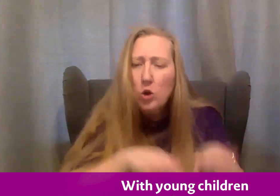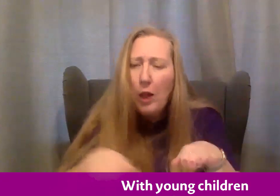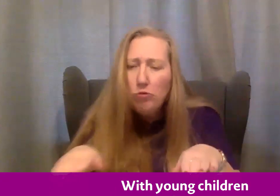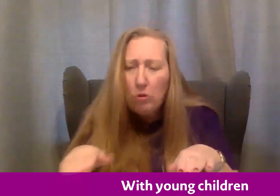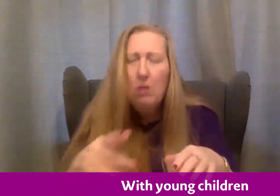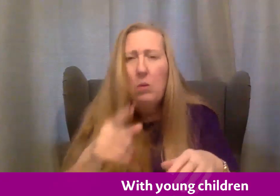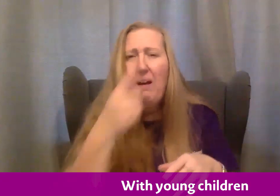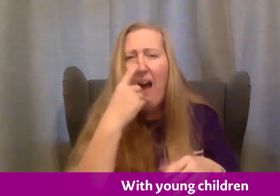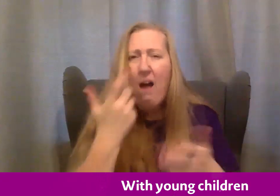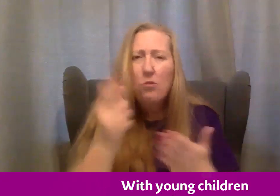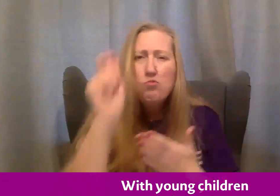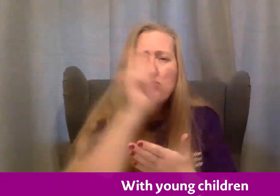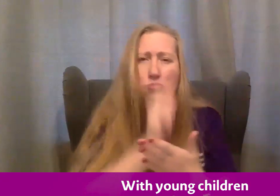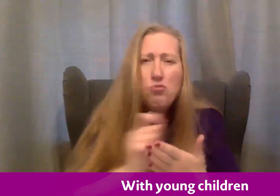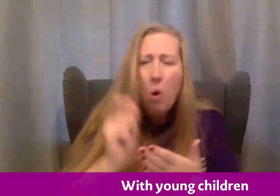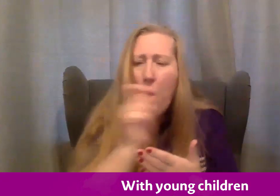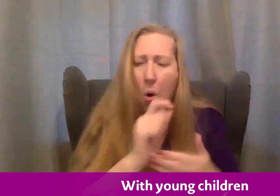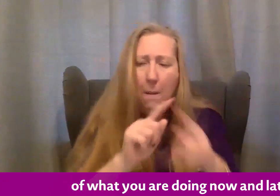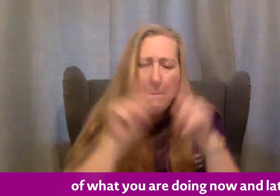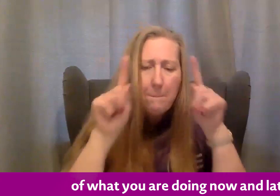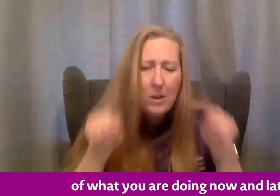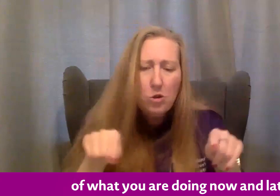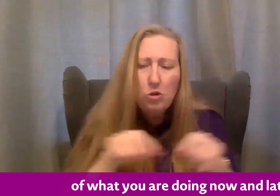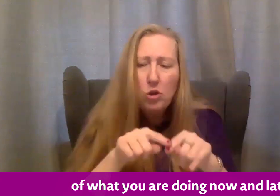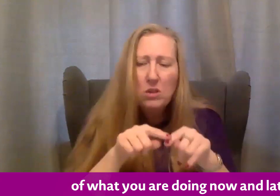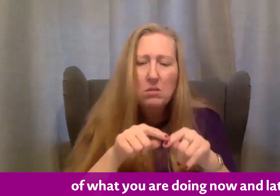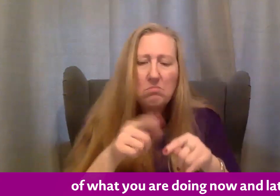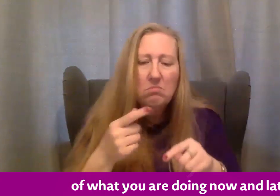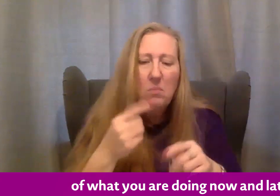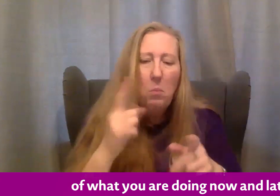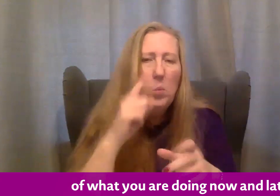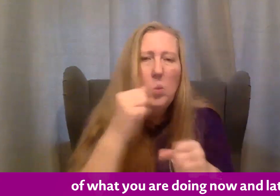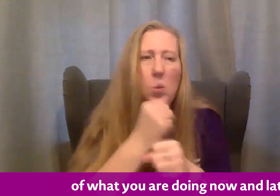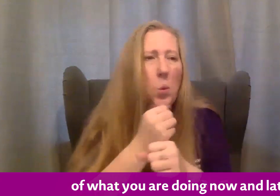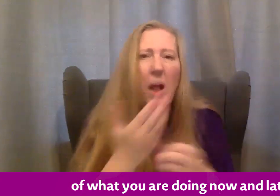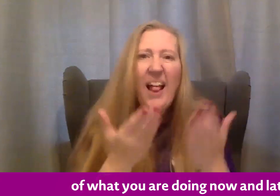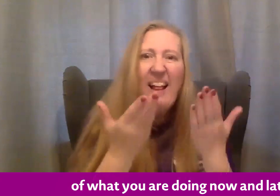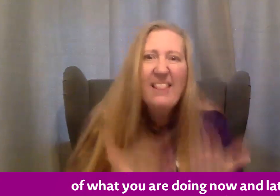With young children. can draw pictures of what you were doing. Now. And later.